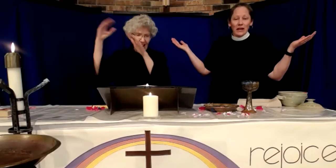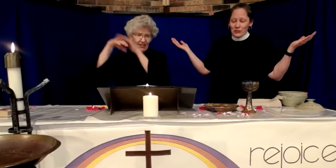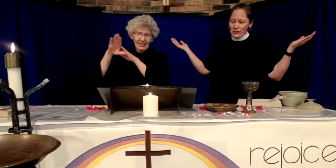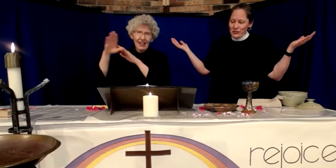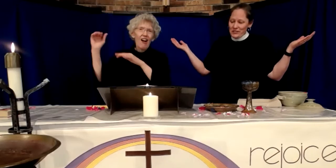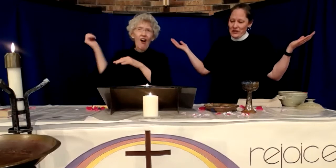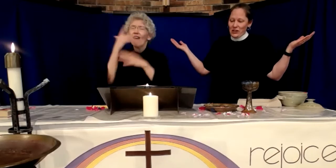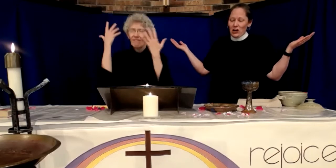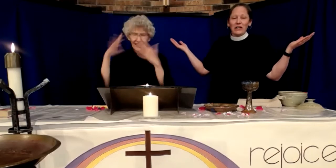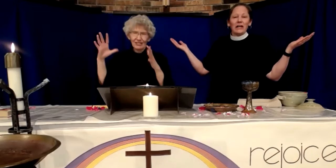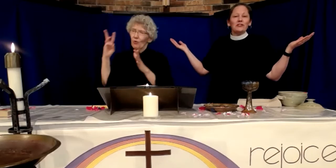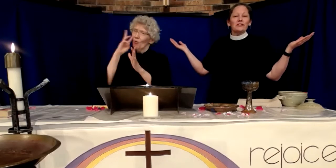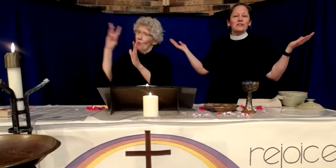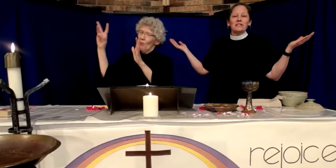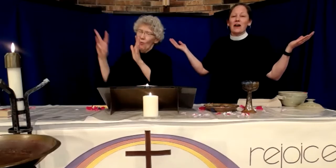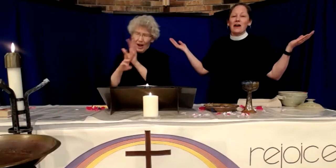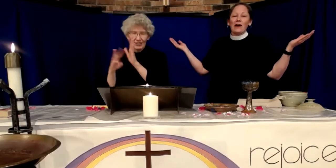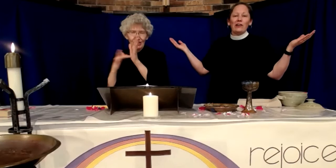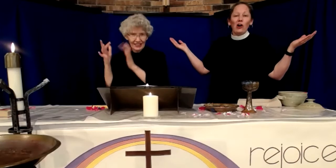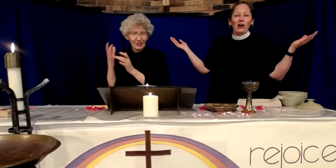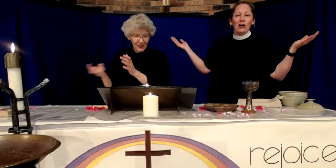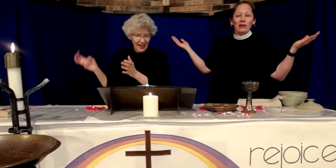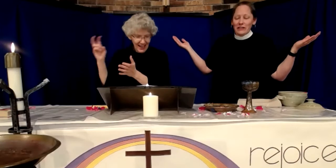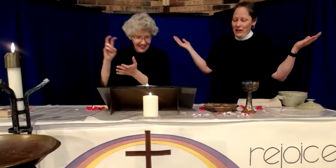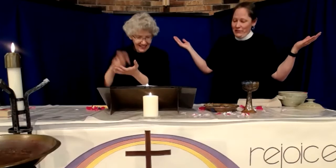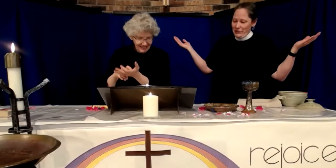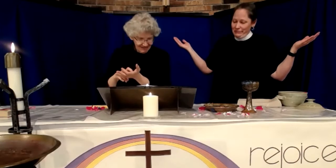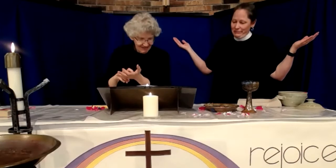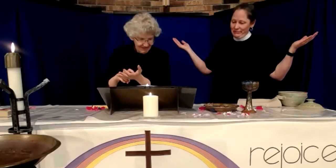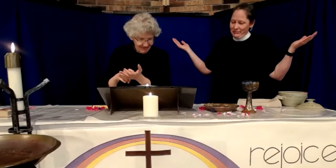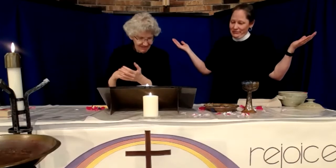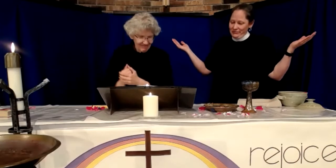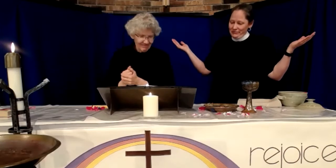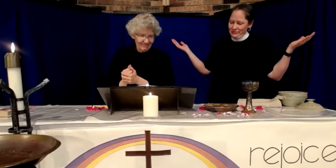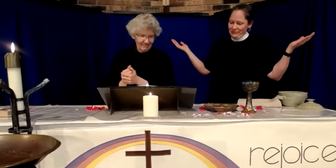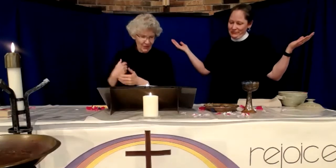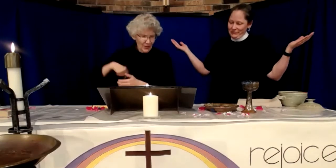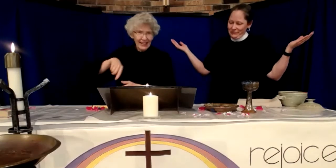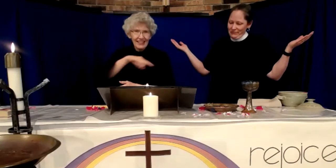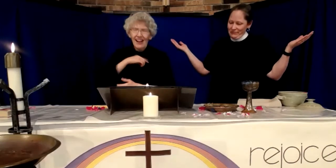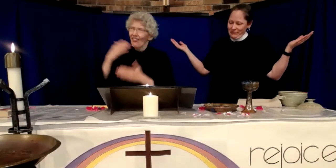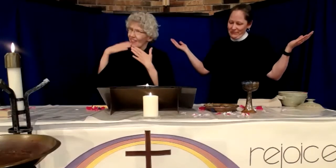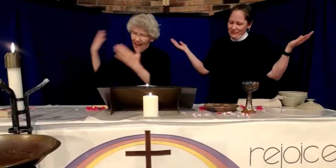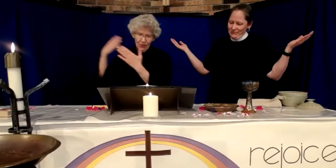with the angels and the archangels, and all in heaven.